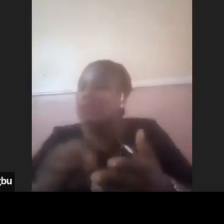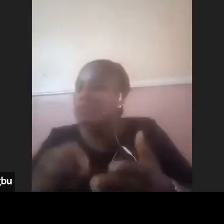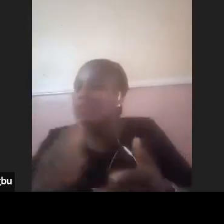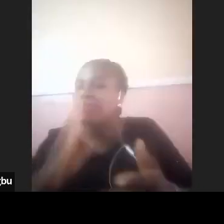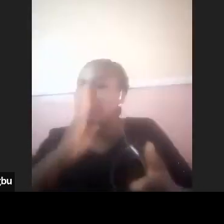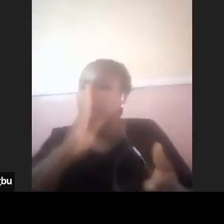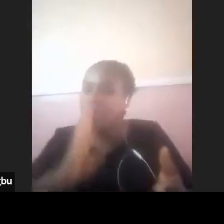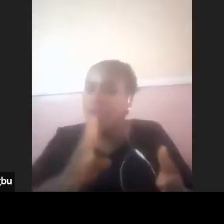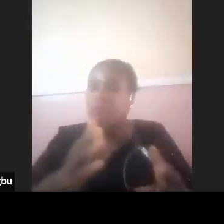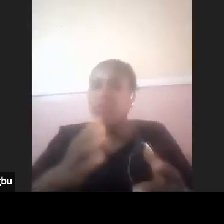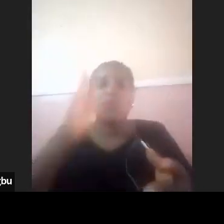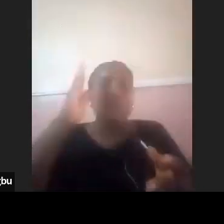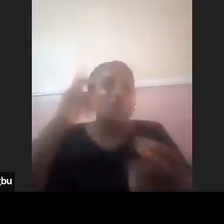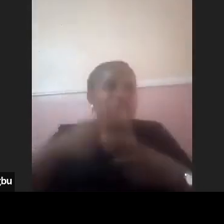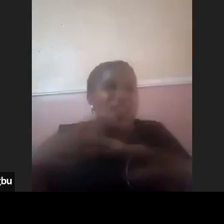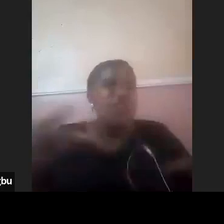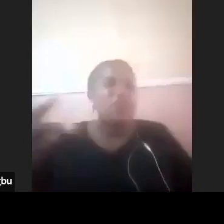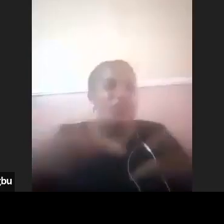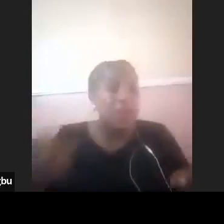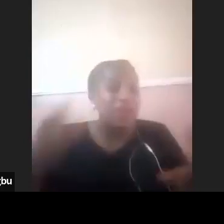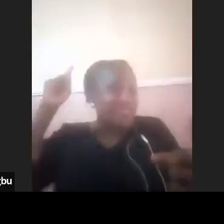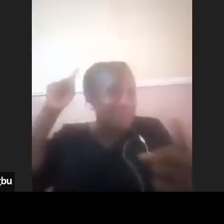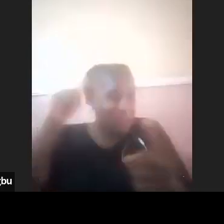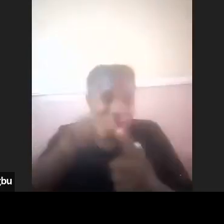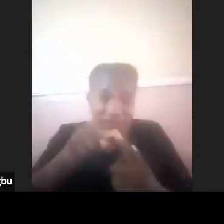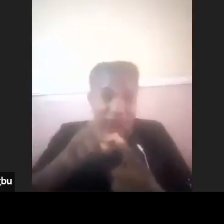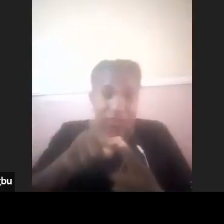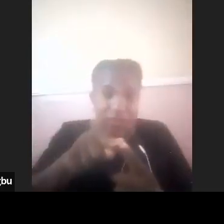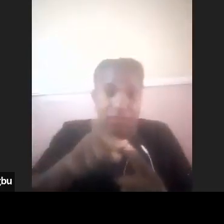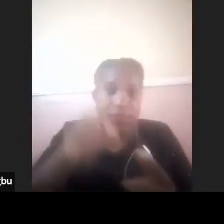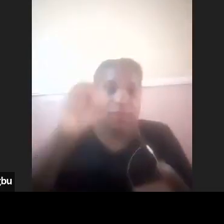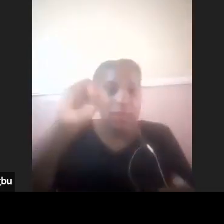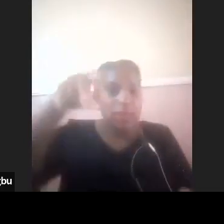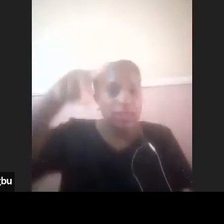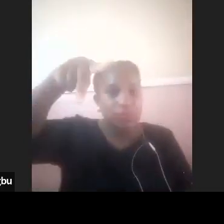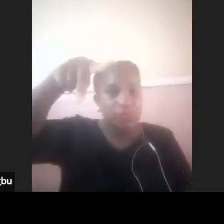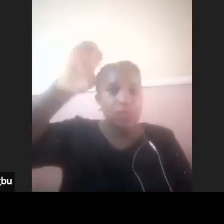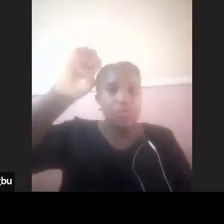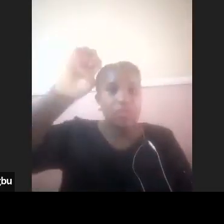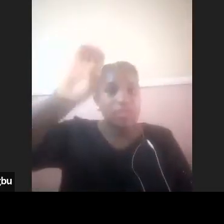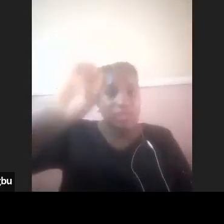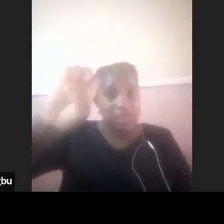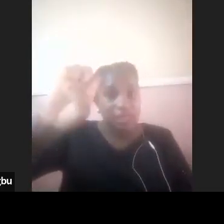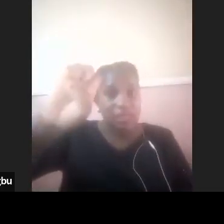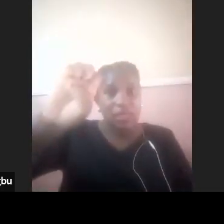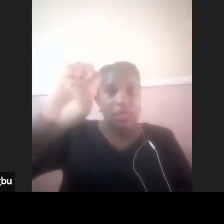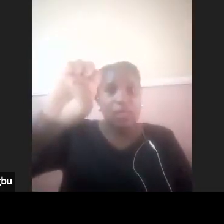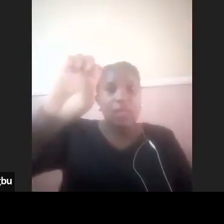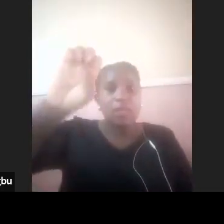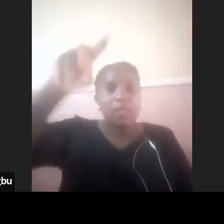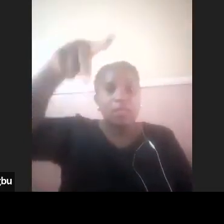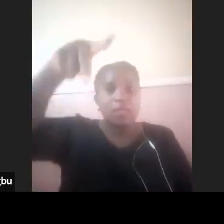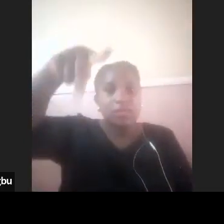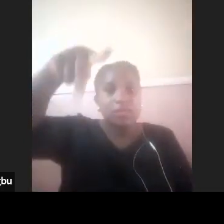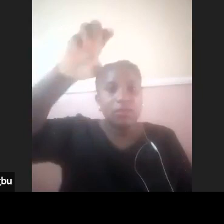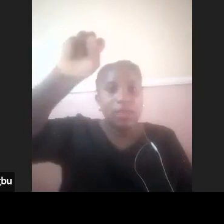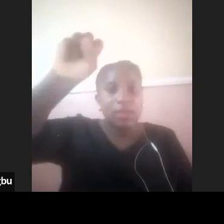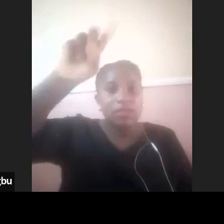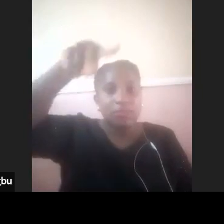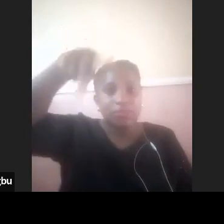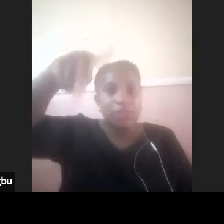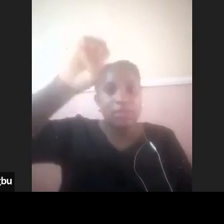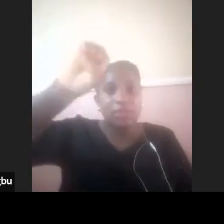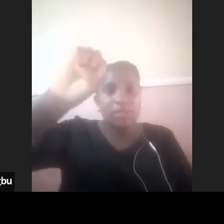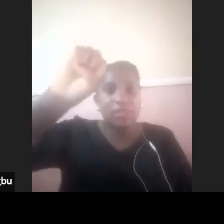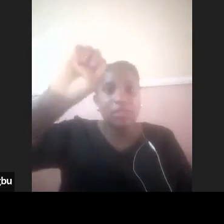the answers that you give. All right. Then the second one, what was my second point? So that one was at the national level. That's how